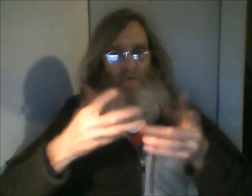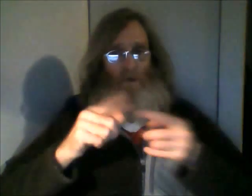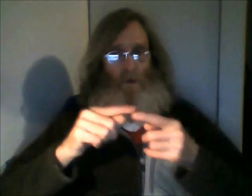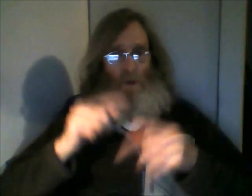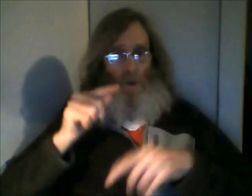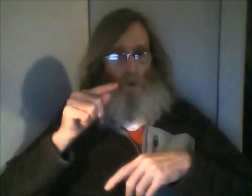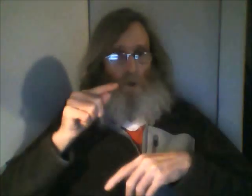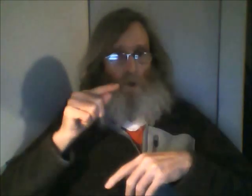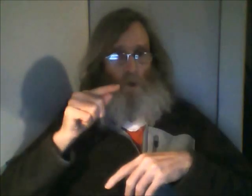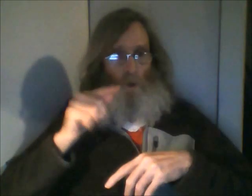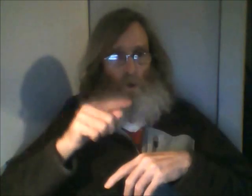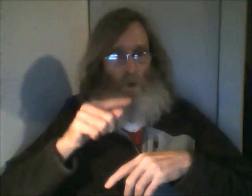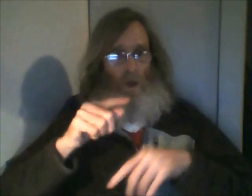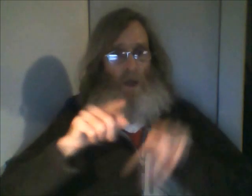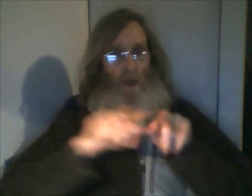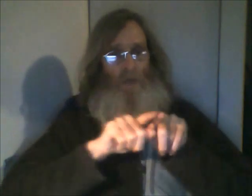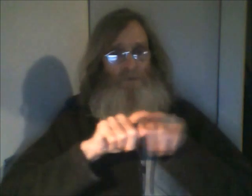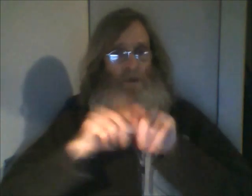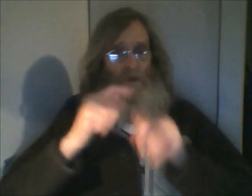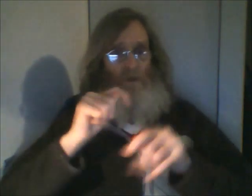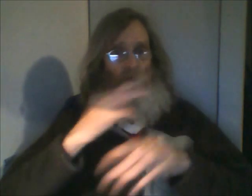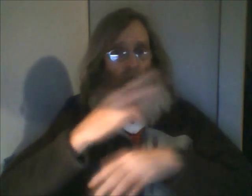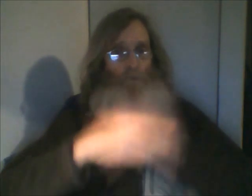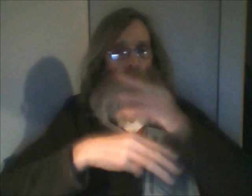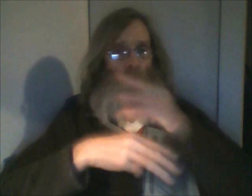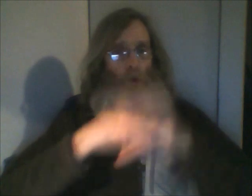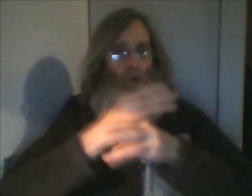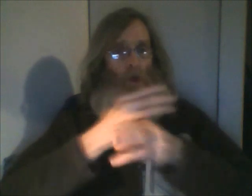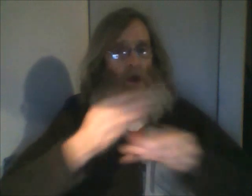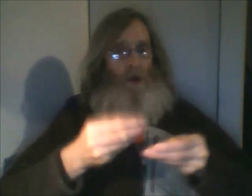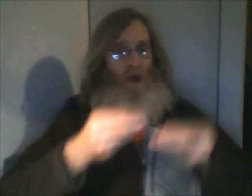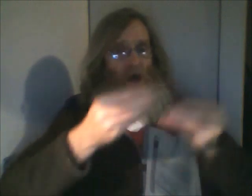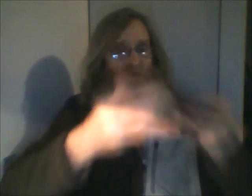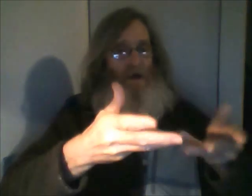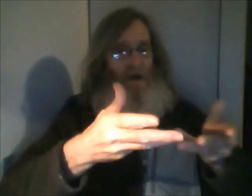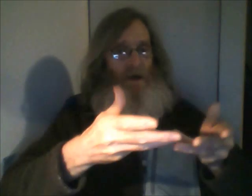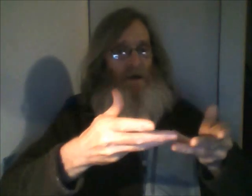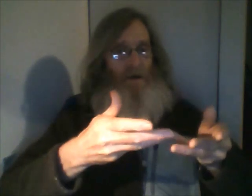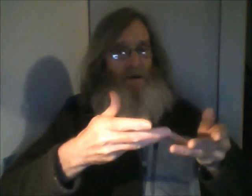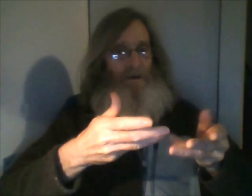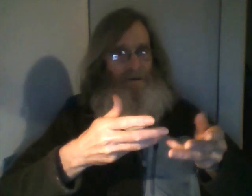Another machine determines the blood type, of which there are 8.